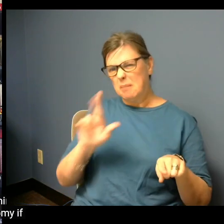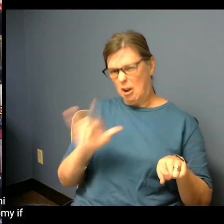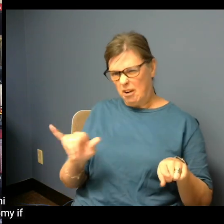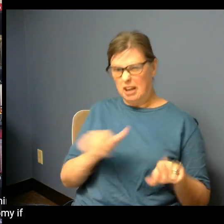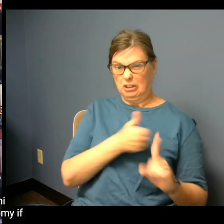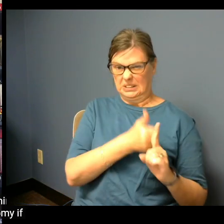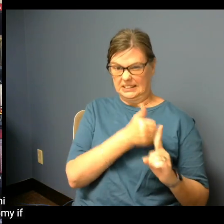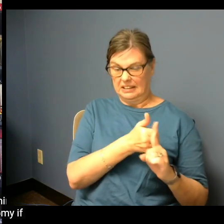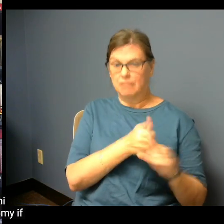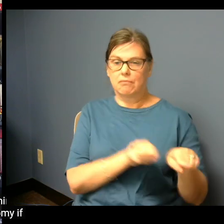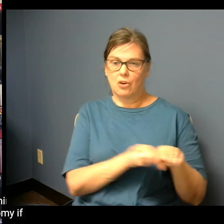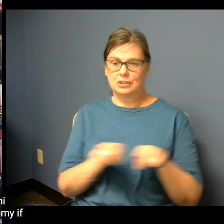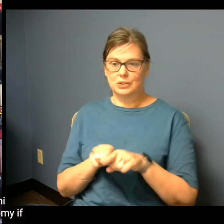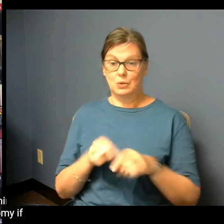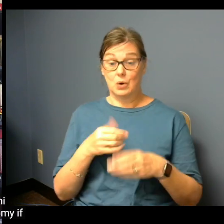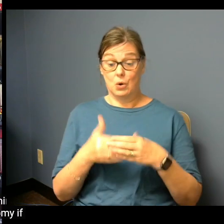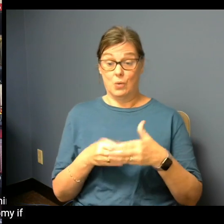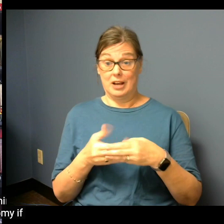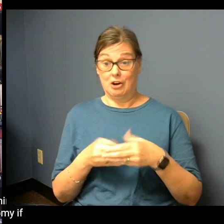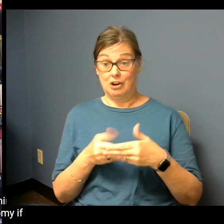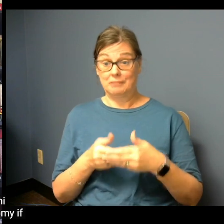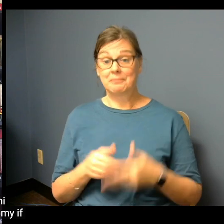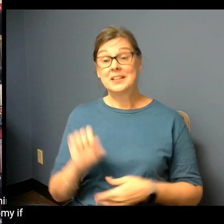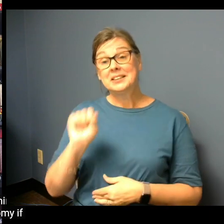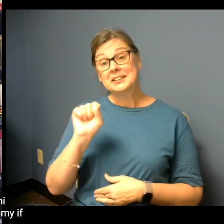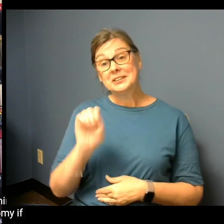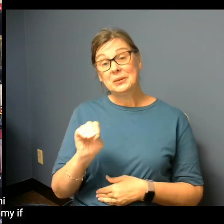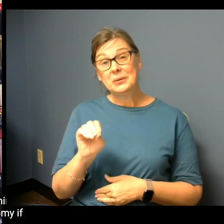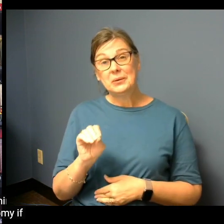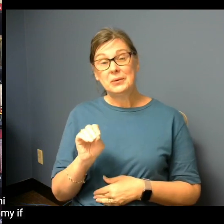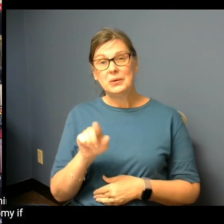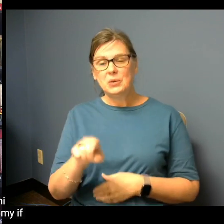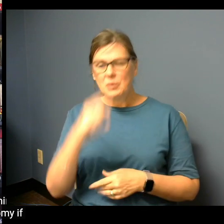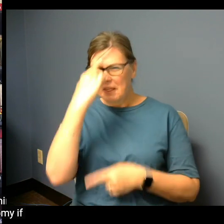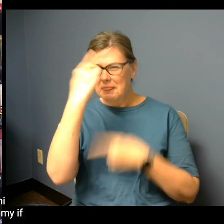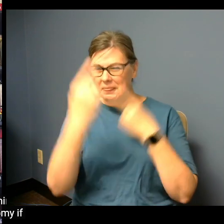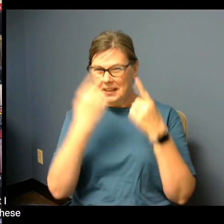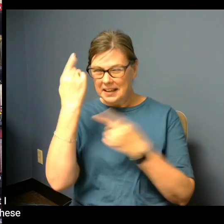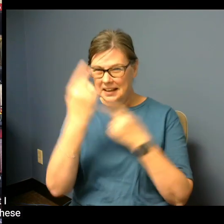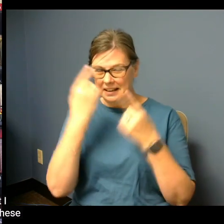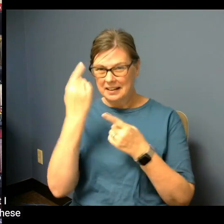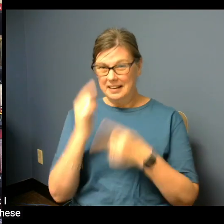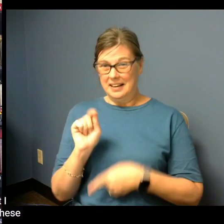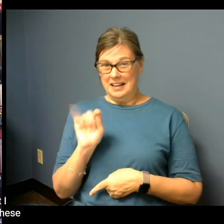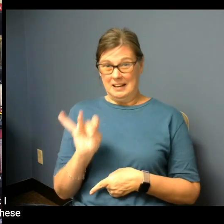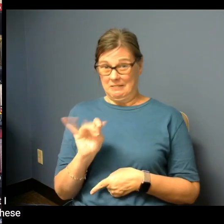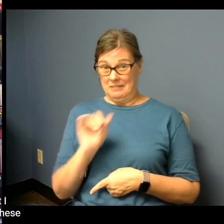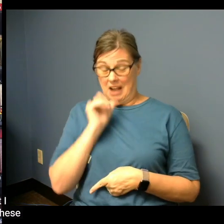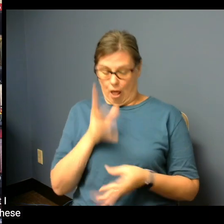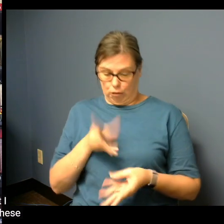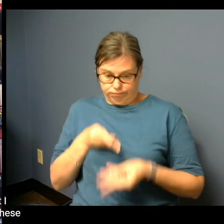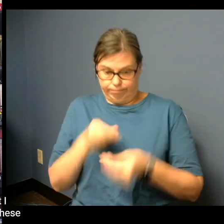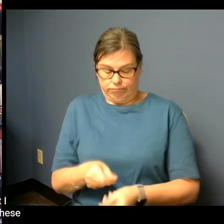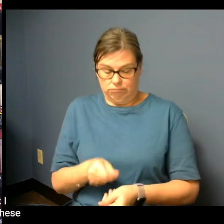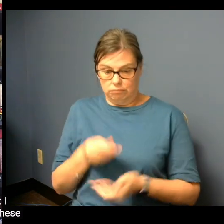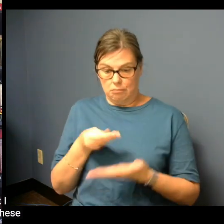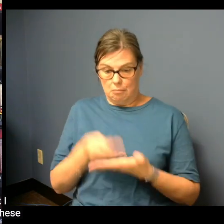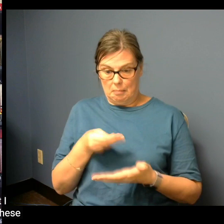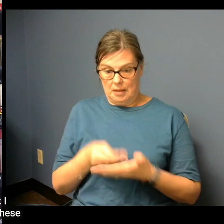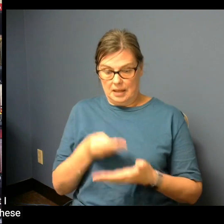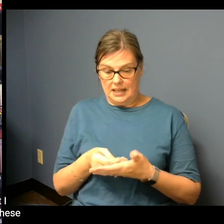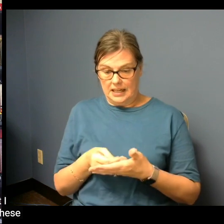primary documents. But ultimately, think about what that can mean for an economy if you're not fighting a